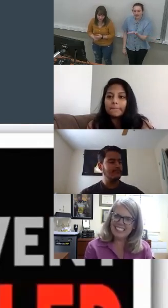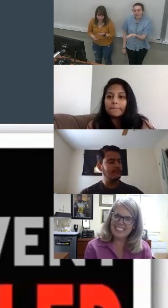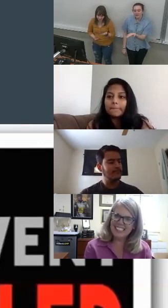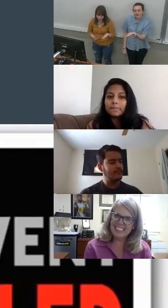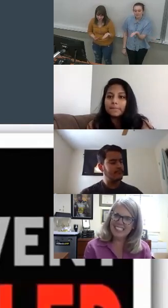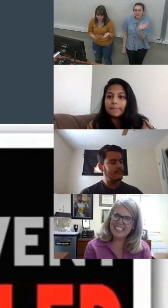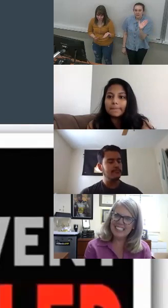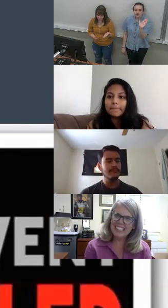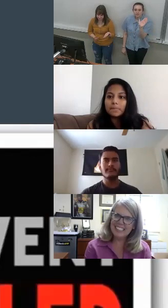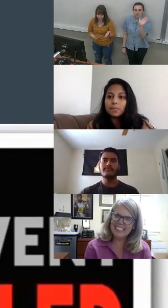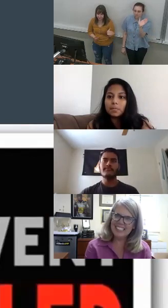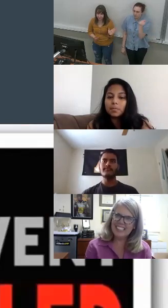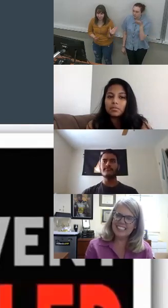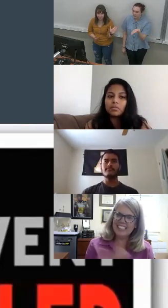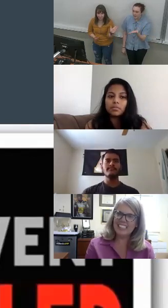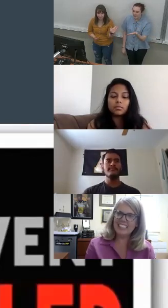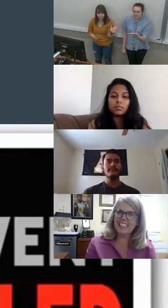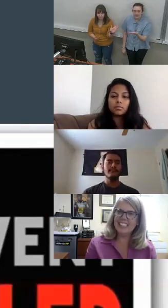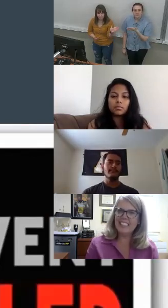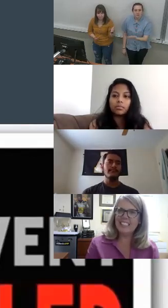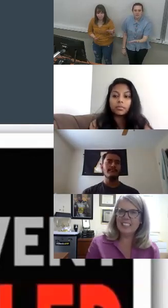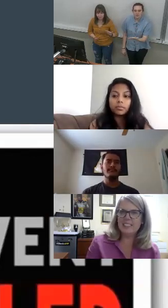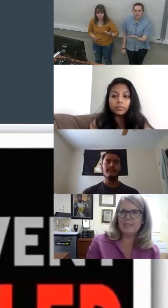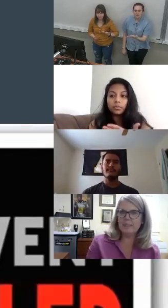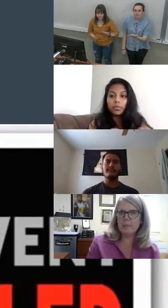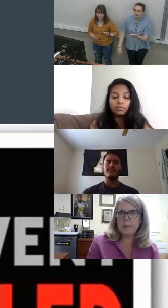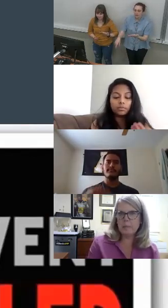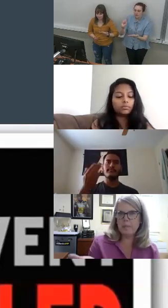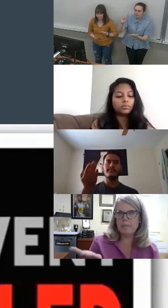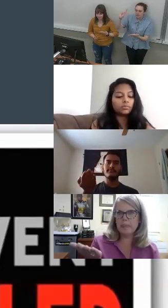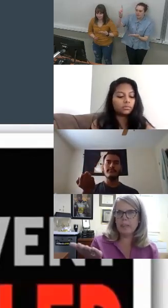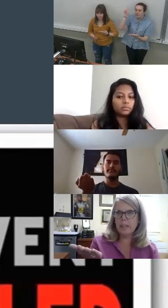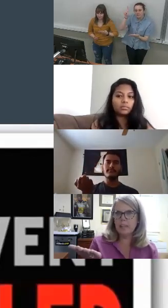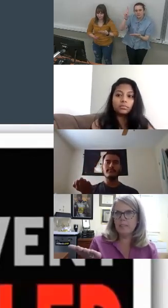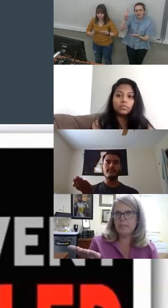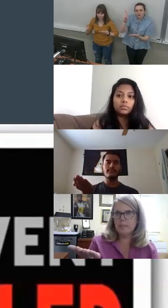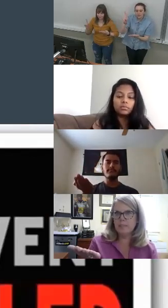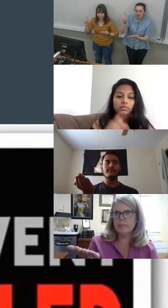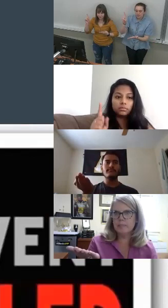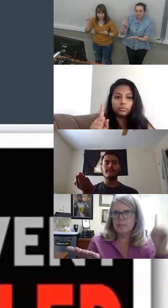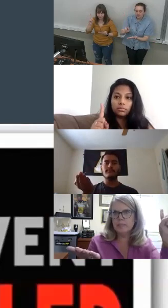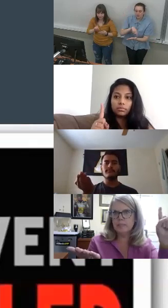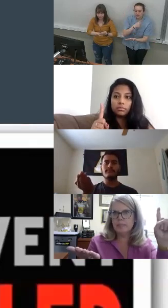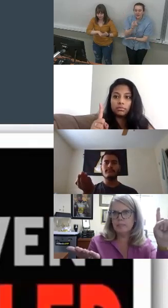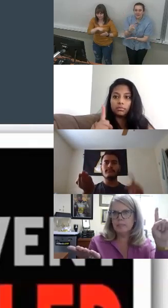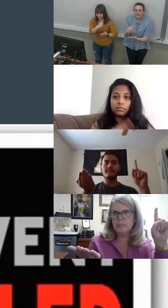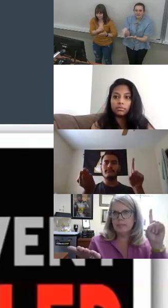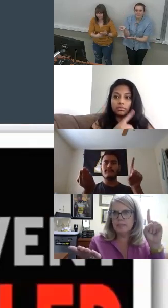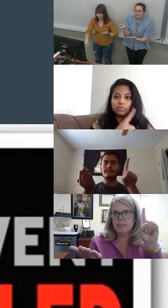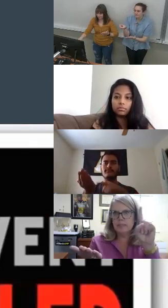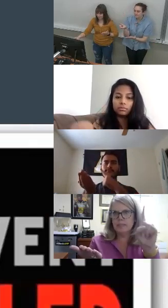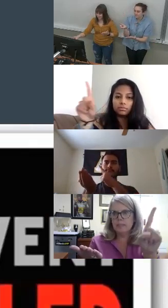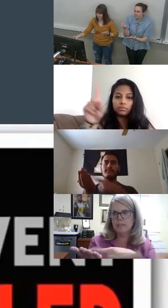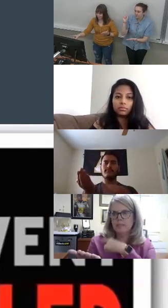your hand, make it just a flat hand, it's a piece of paper. You take your index finger and you're gonna draw an